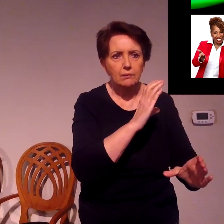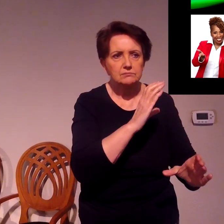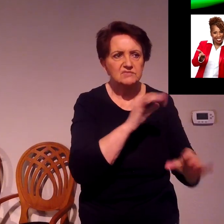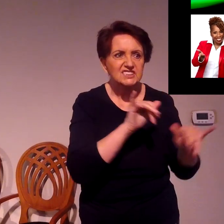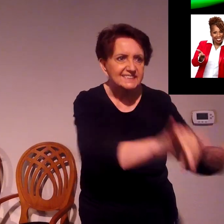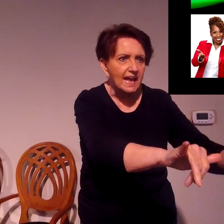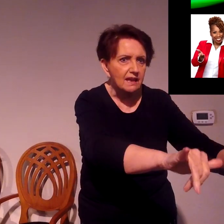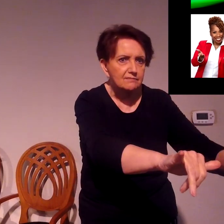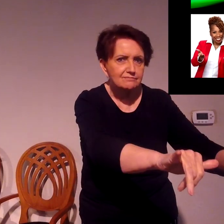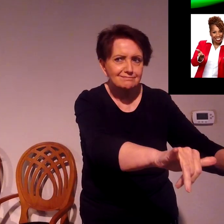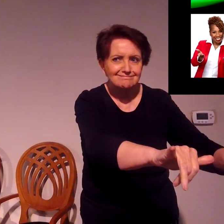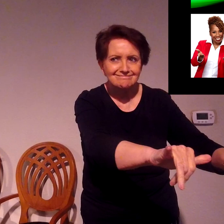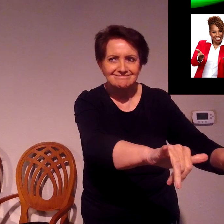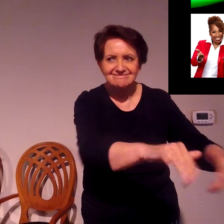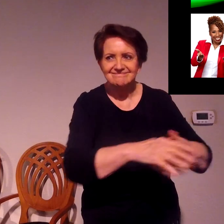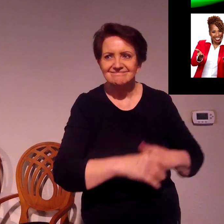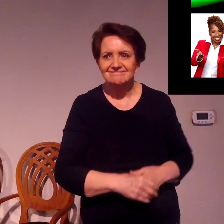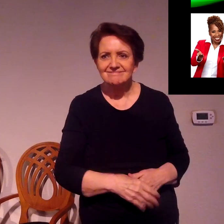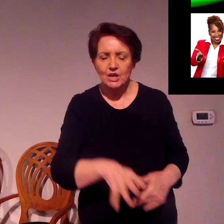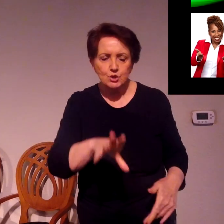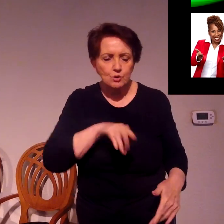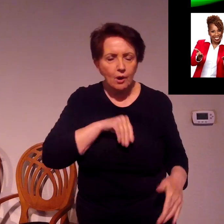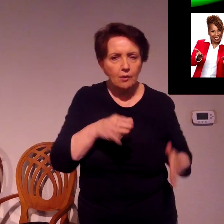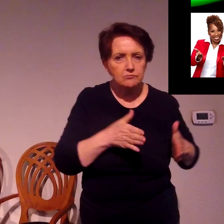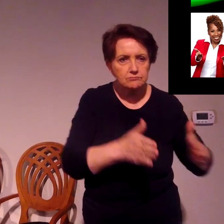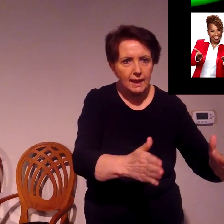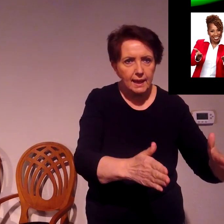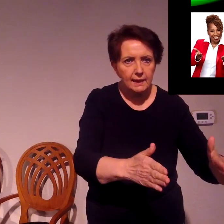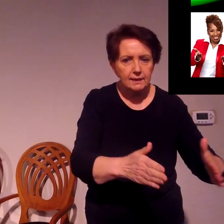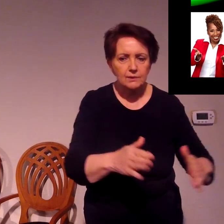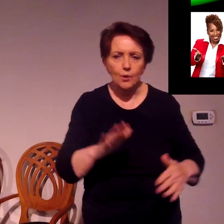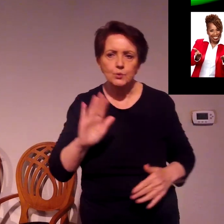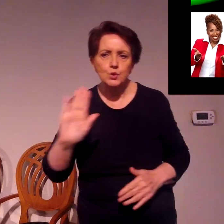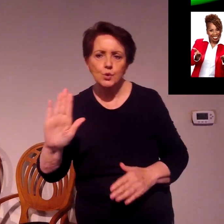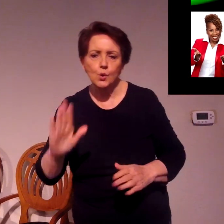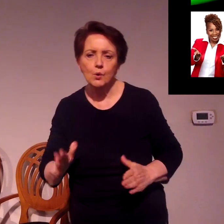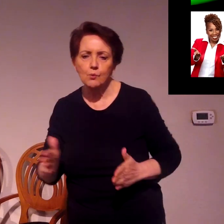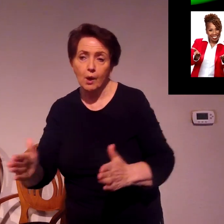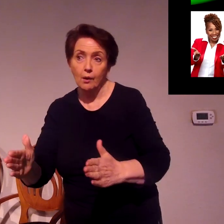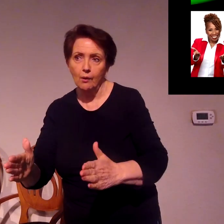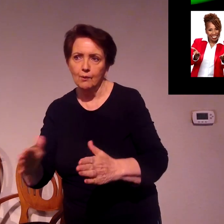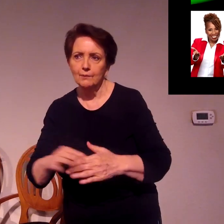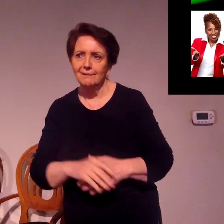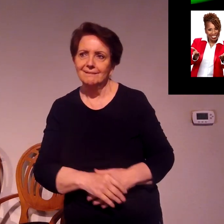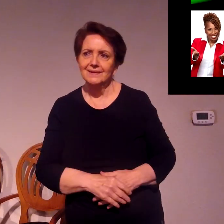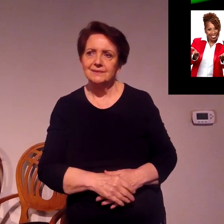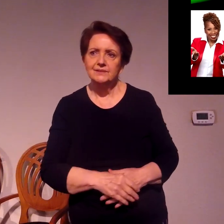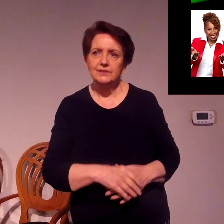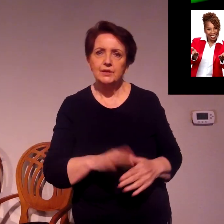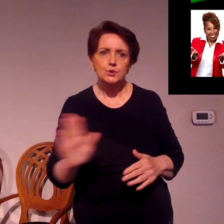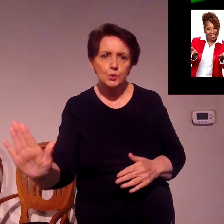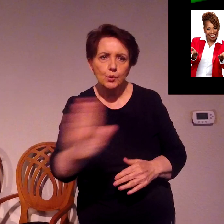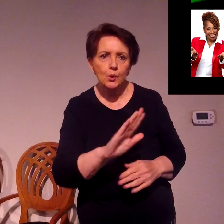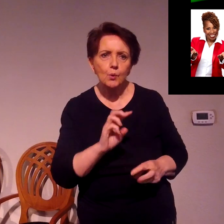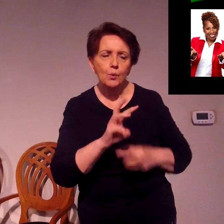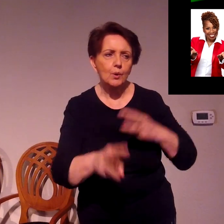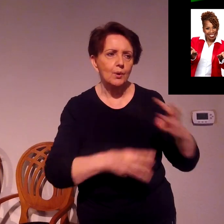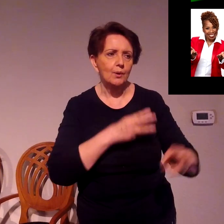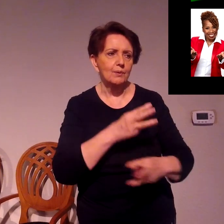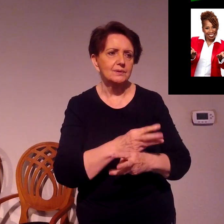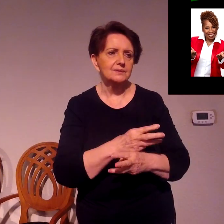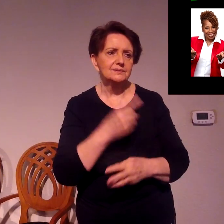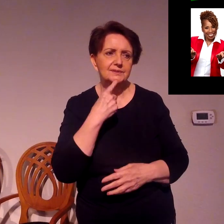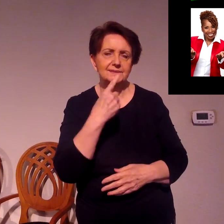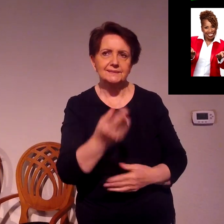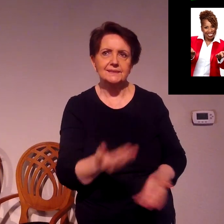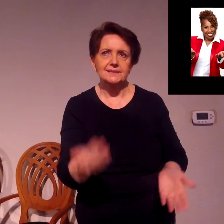in your car, in your own lane, on your own road, in your world. She